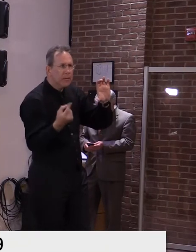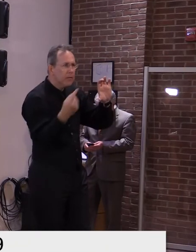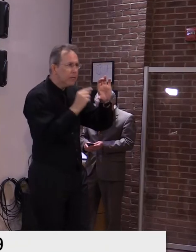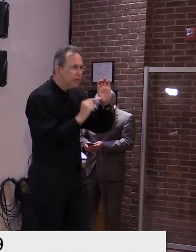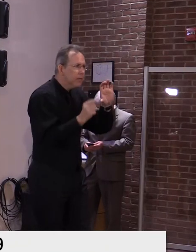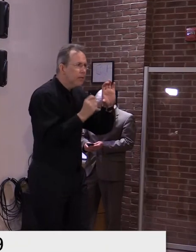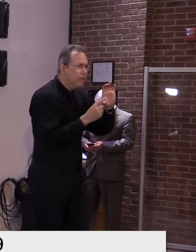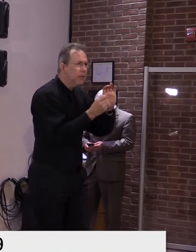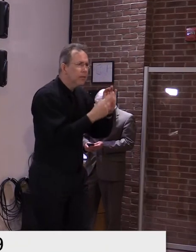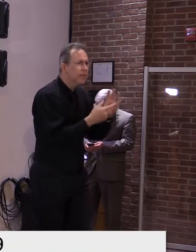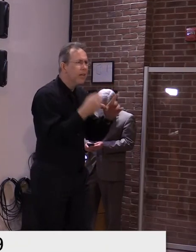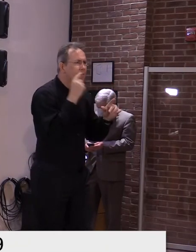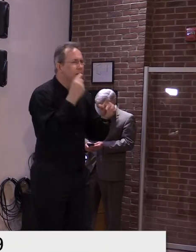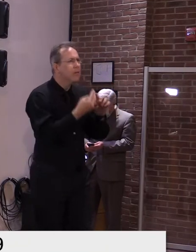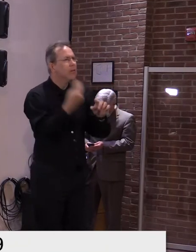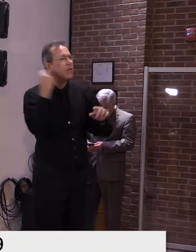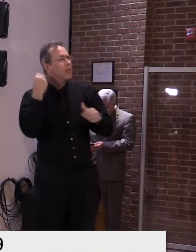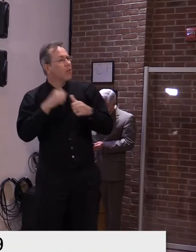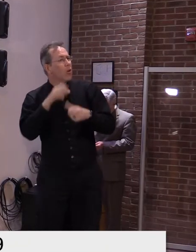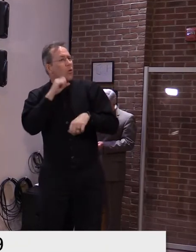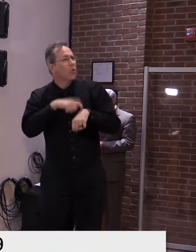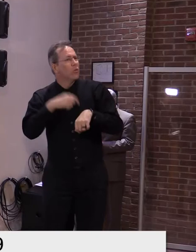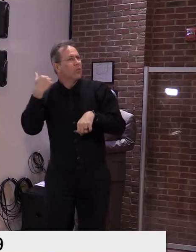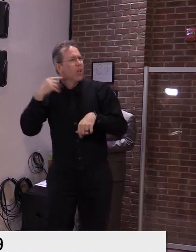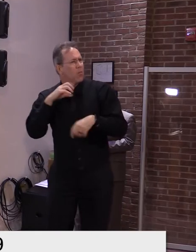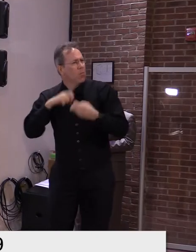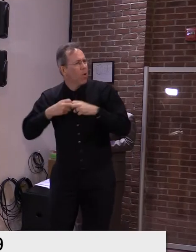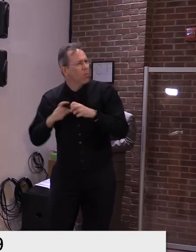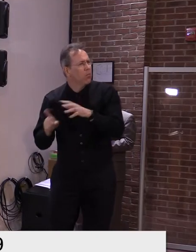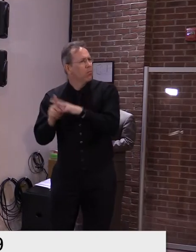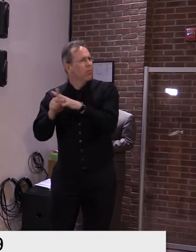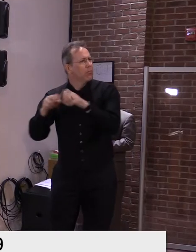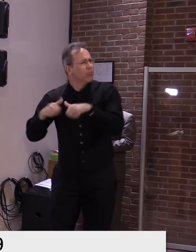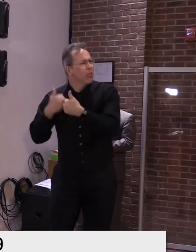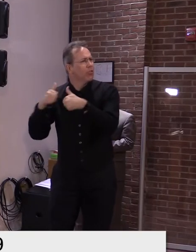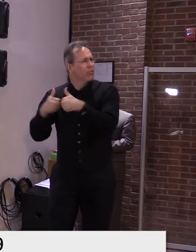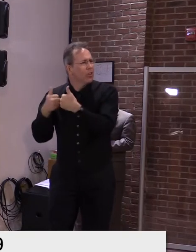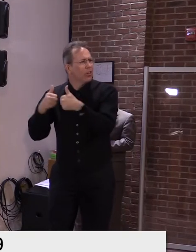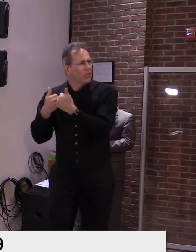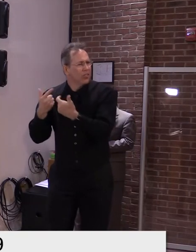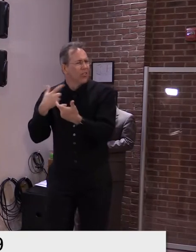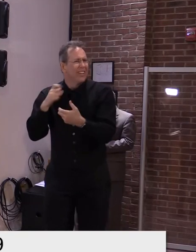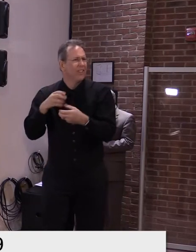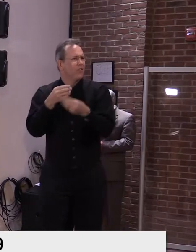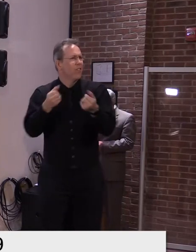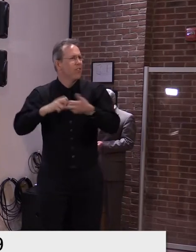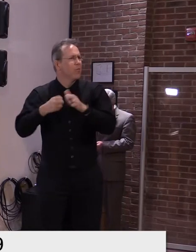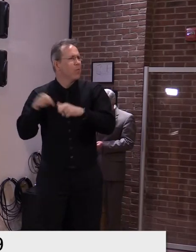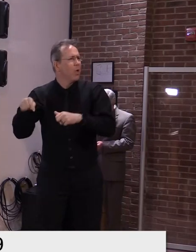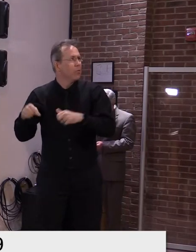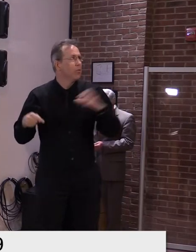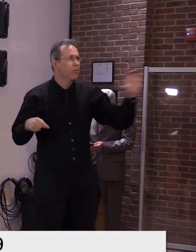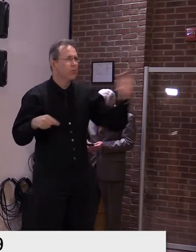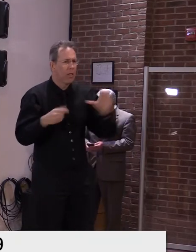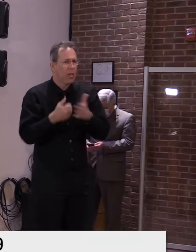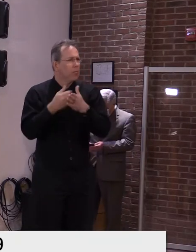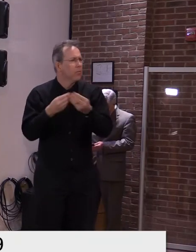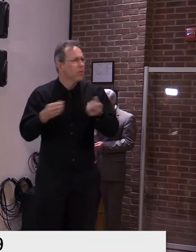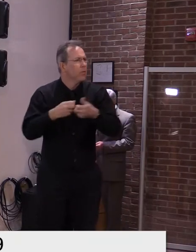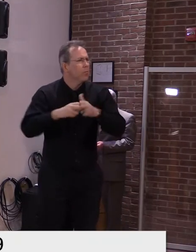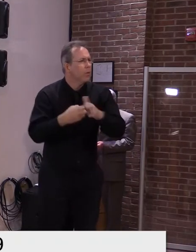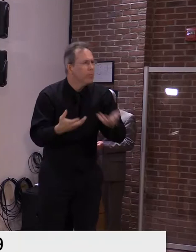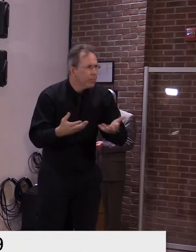in a way that truly does solve it. So from my standpoint, I think that there's about a $300 million need for